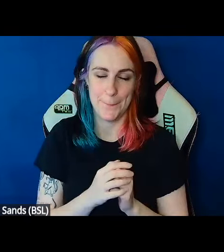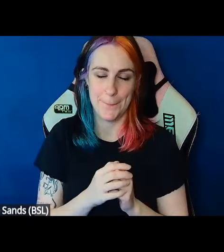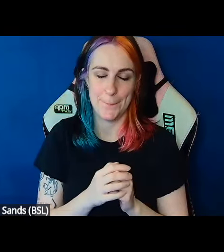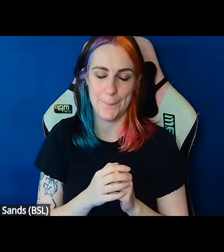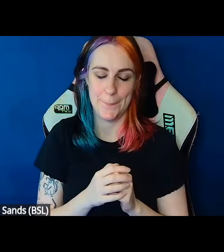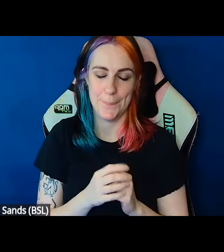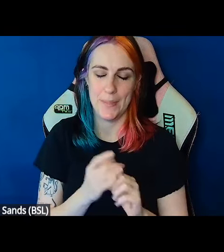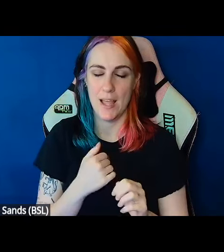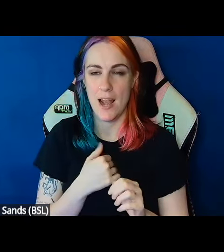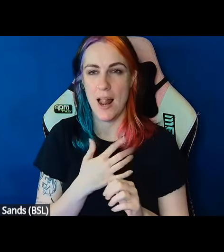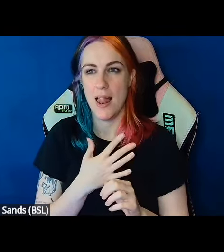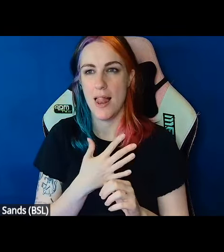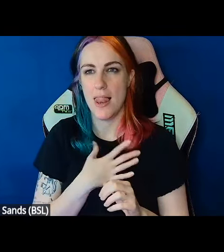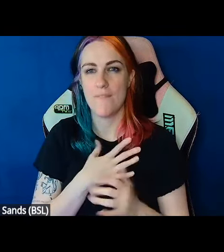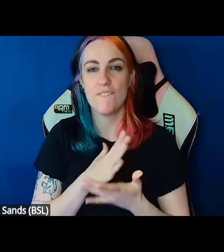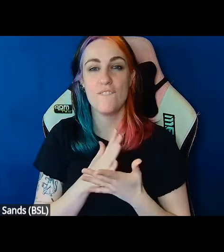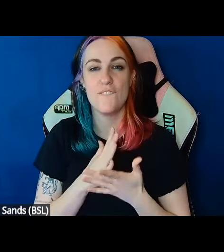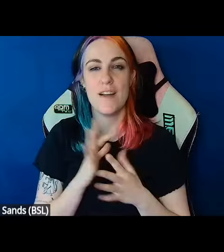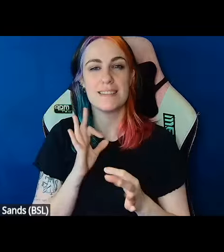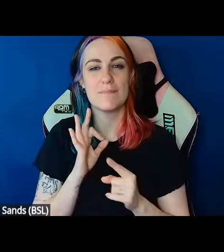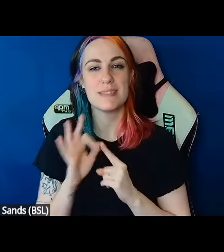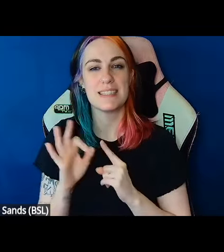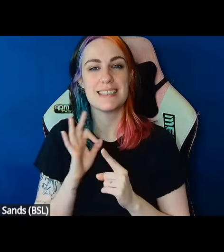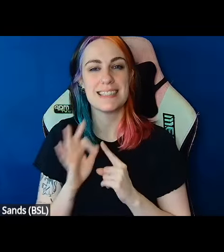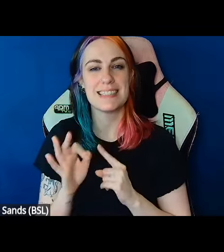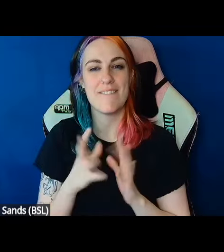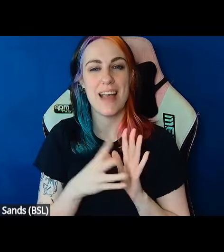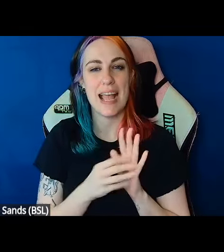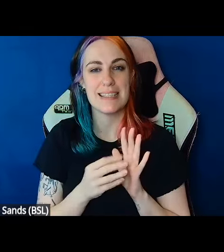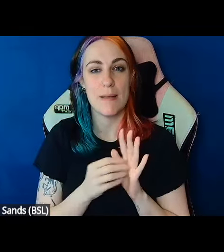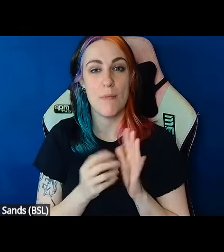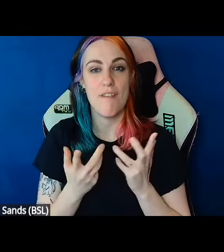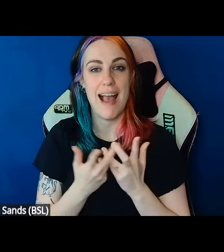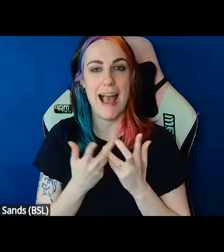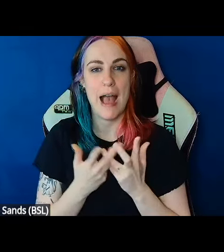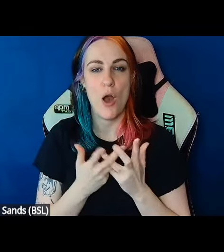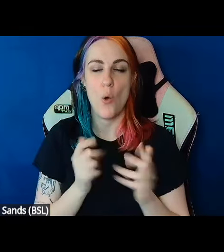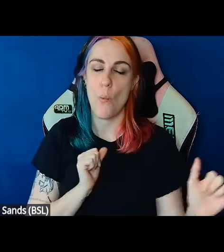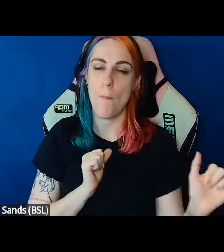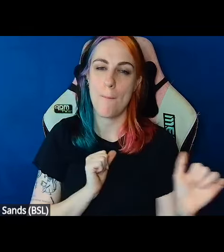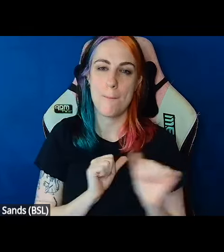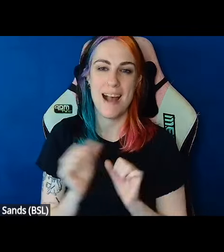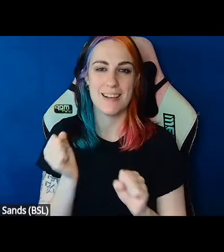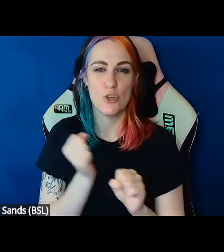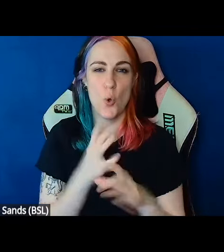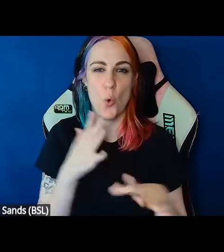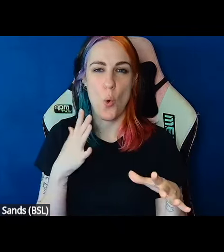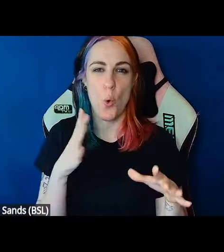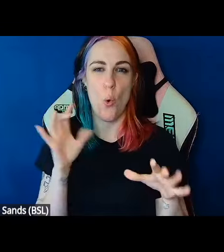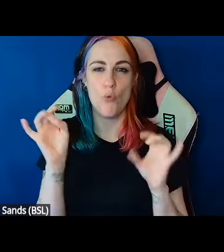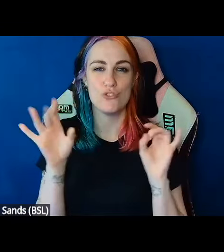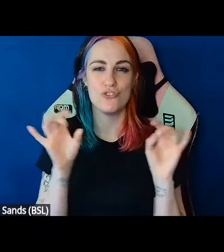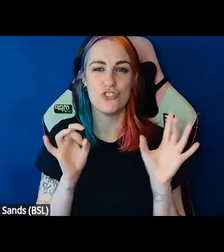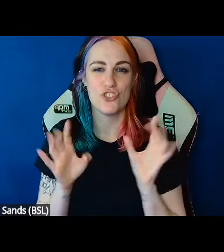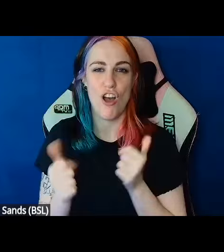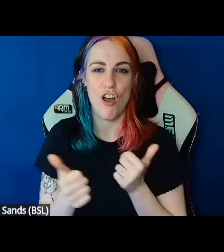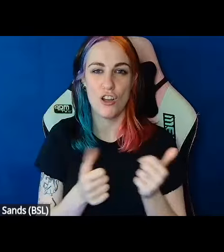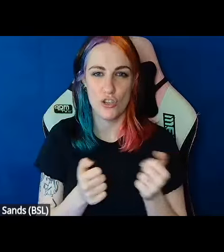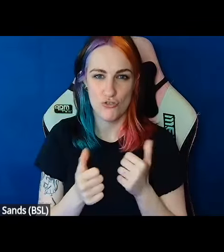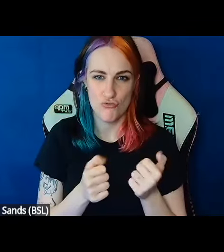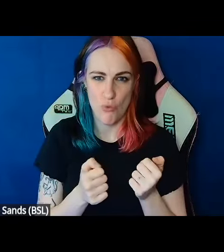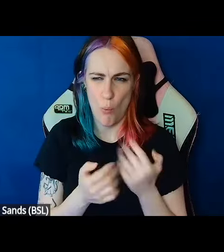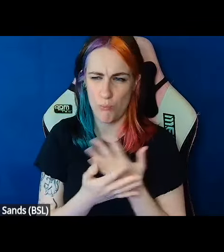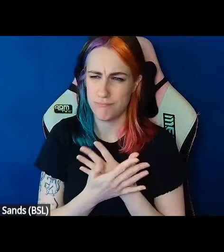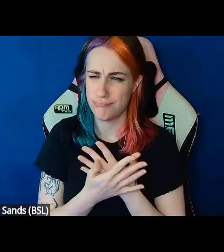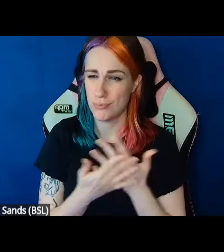loved the very specific examples of how to do best in class gold star controls. We all have so much to learn, and there were